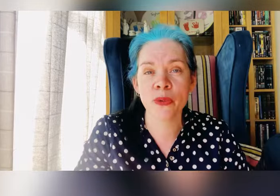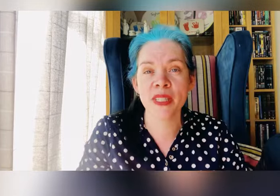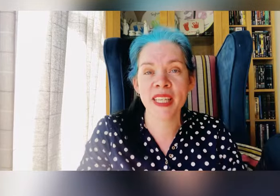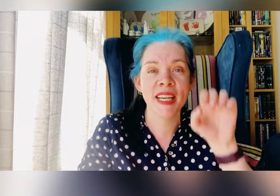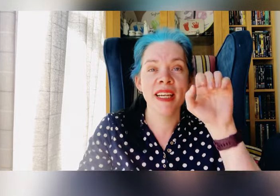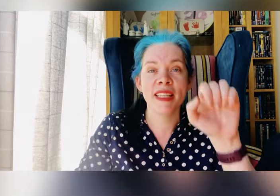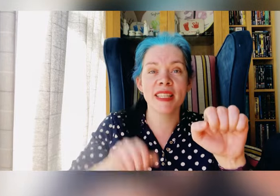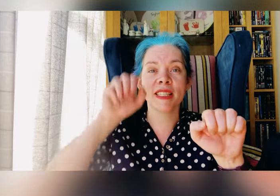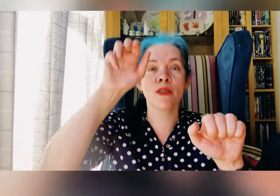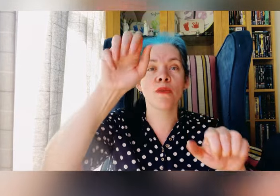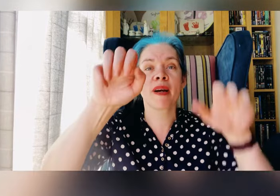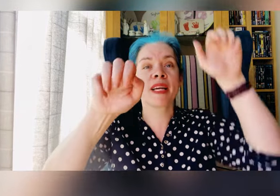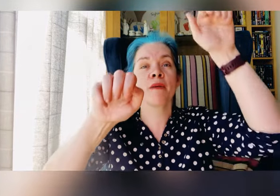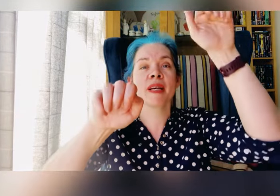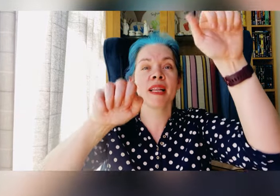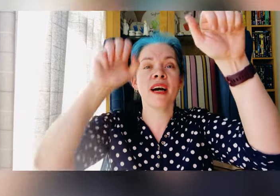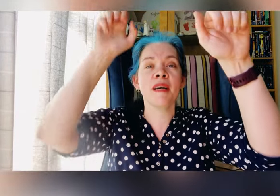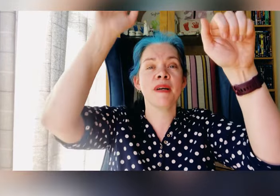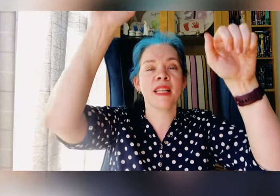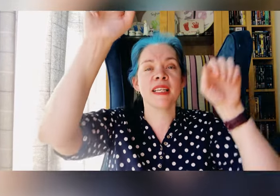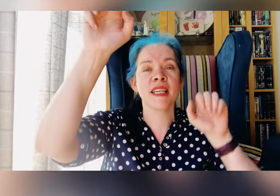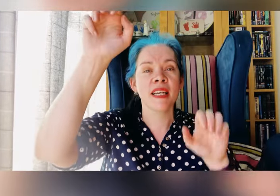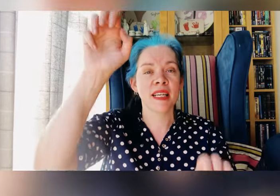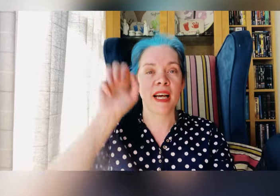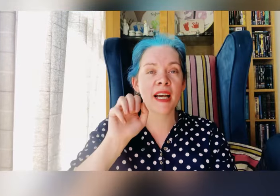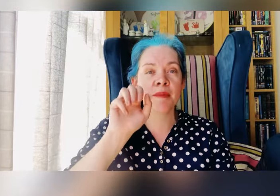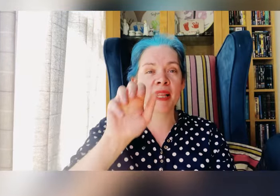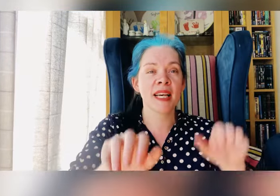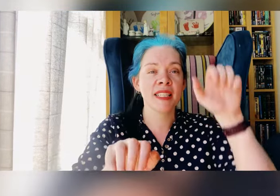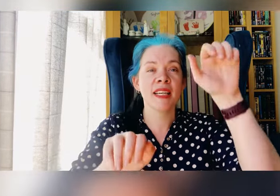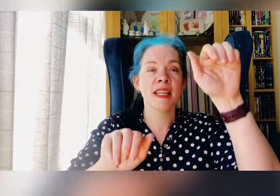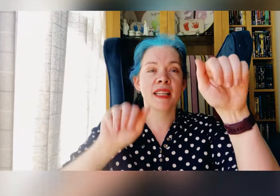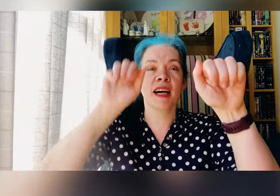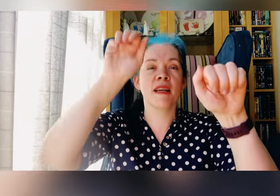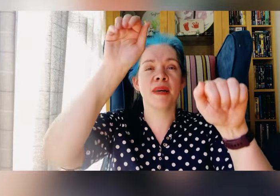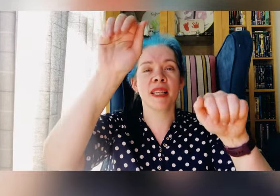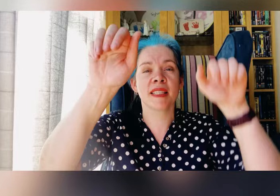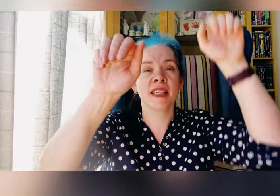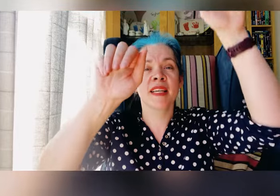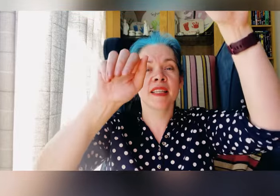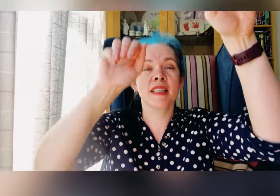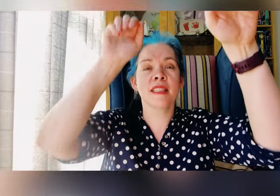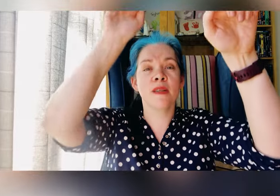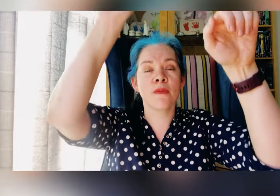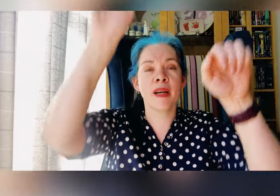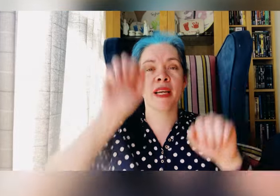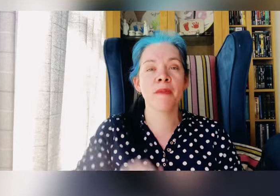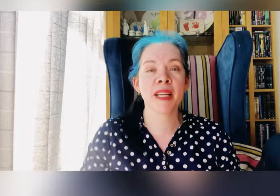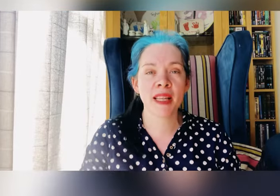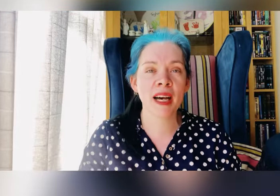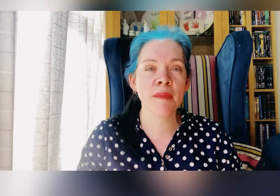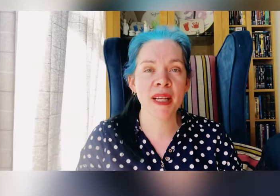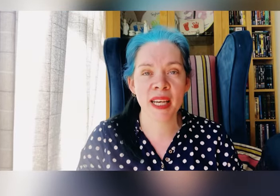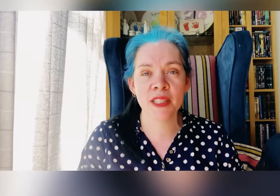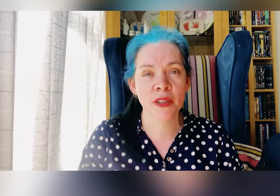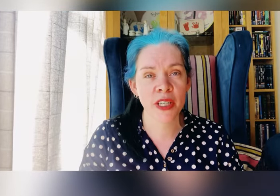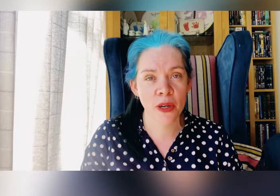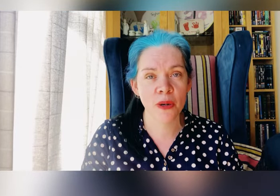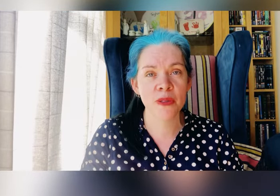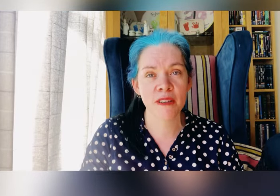morning. This is the way we climb a ladder, climb a ladder, climb a ladder. This is the way we climb a ladder on a cold and